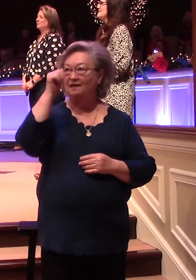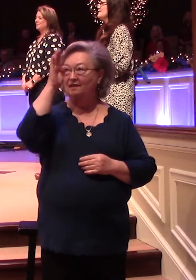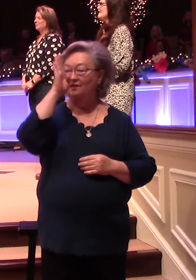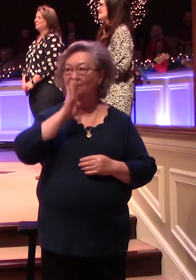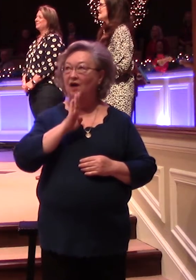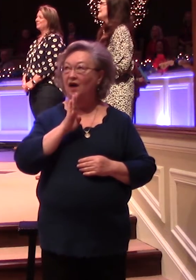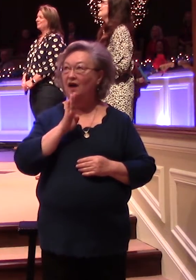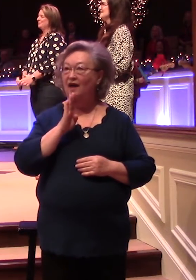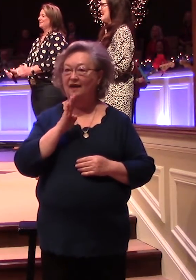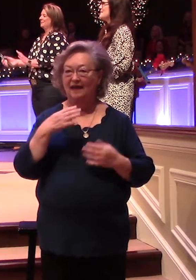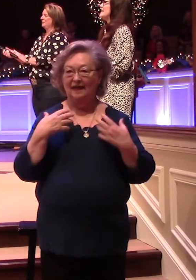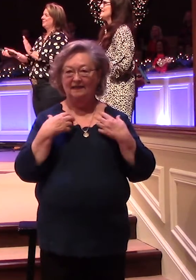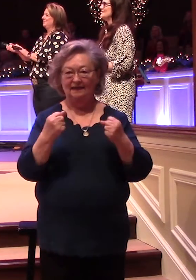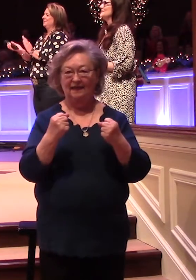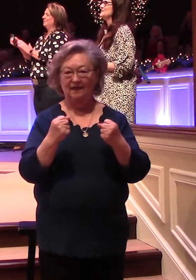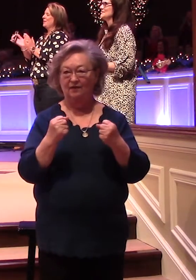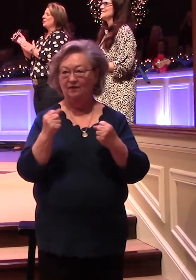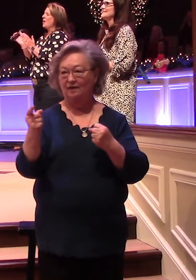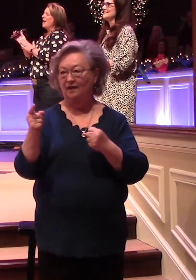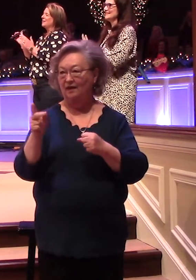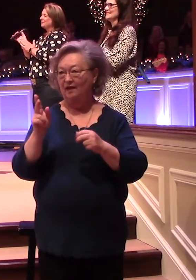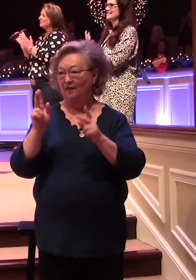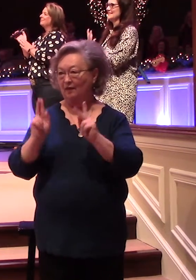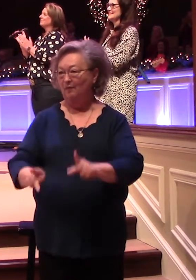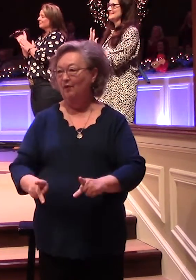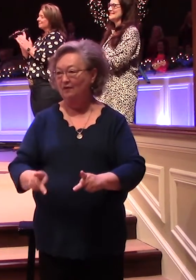excited when they sing? They've been rescued. Amen?